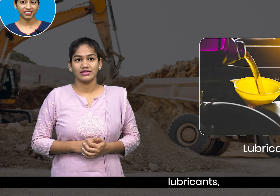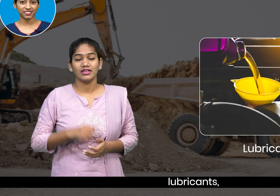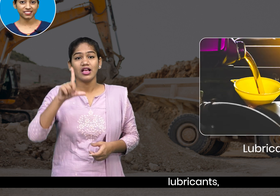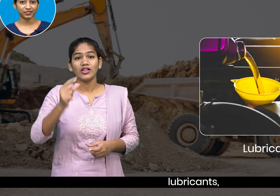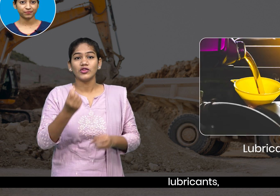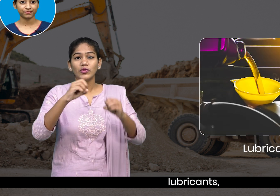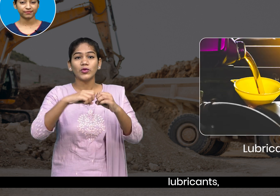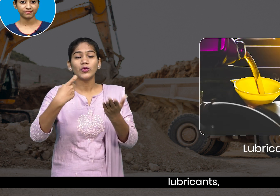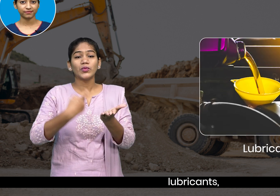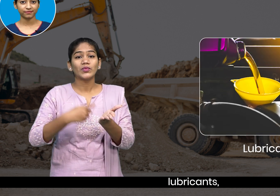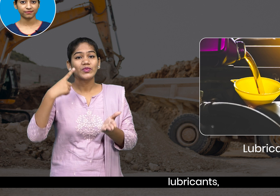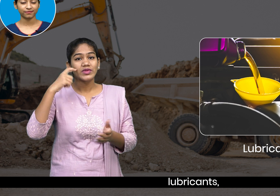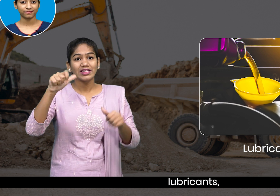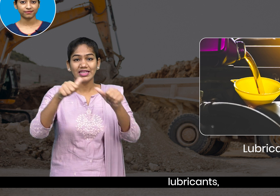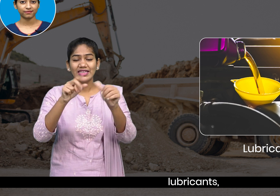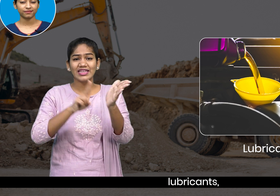Lubricants: